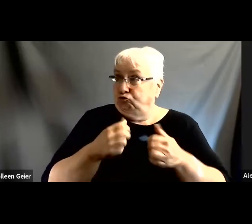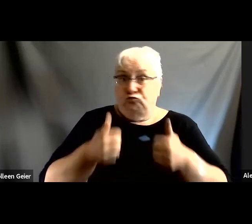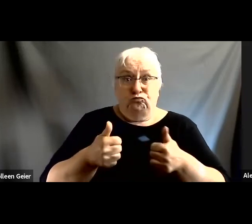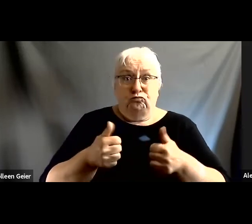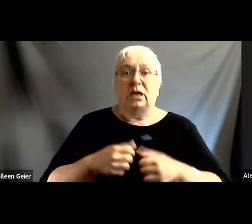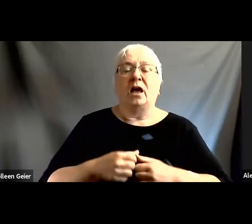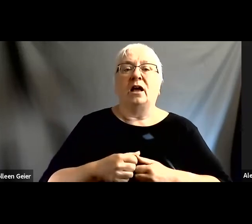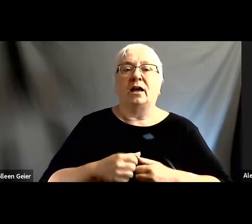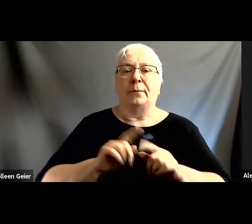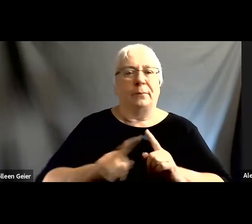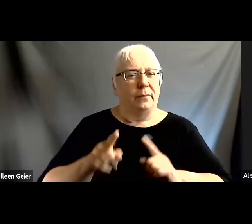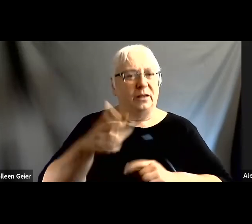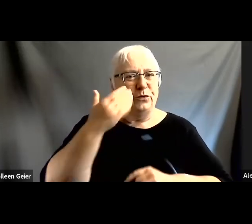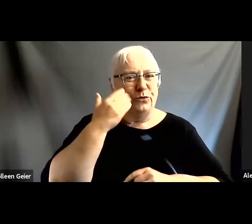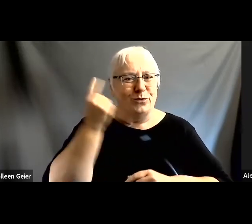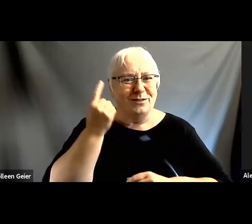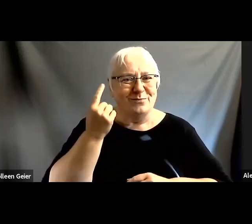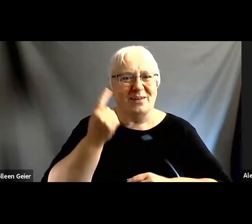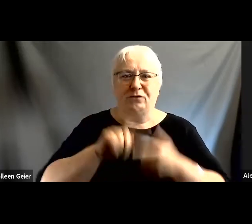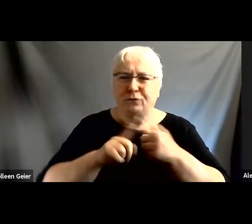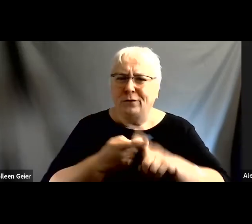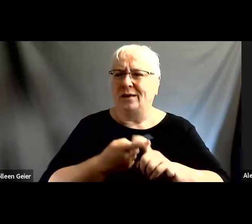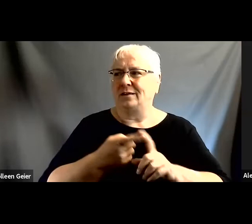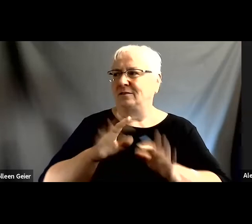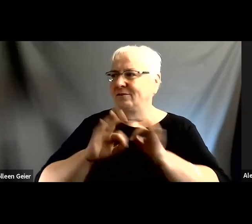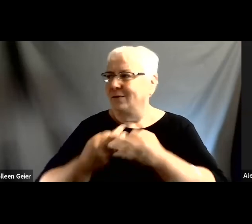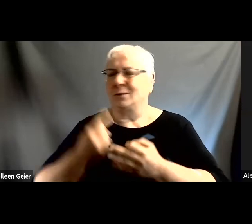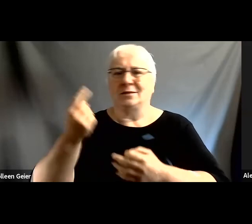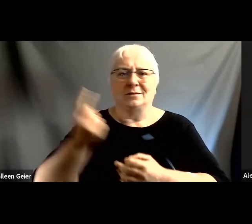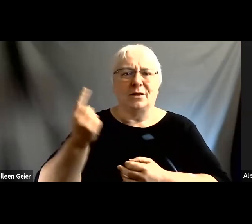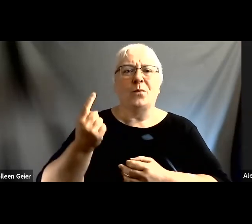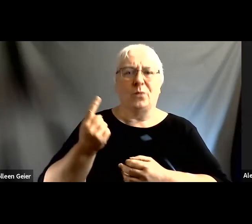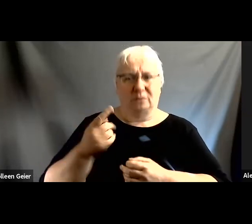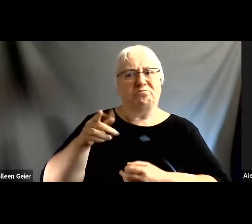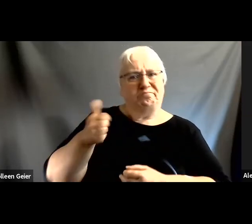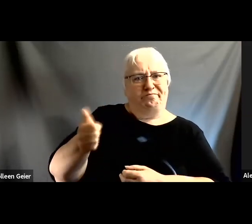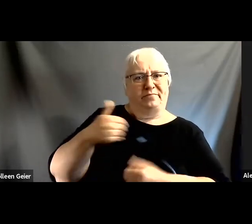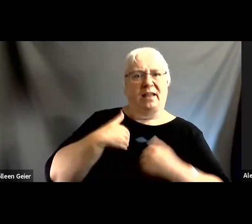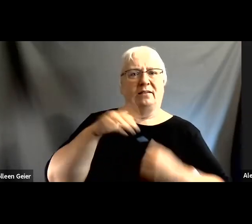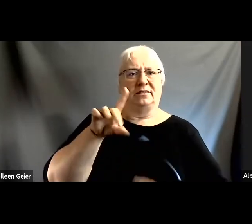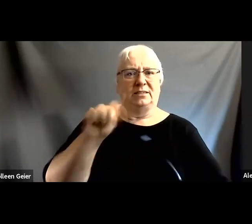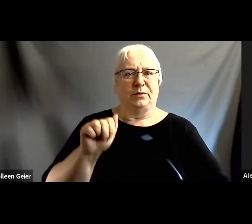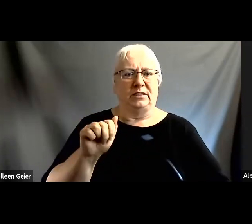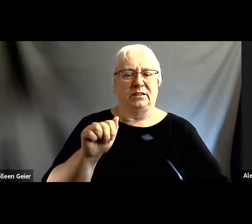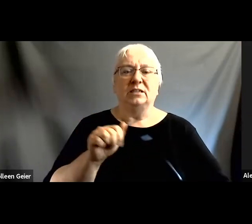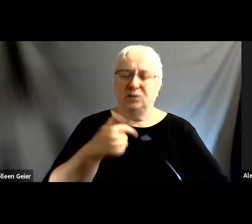that has a disability. So it's very impactful for all of us and very mindful for all of